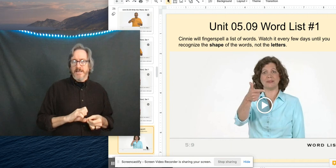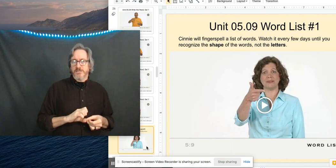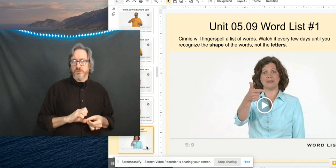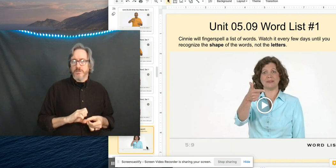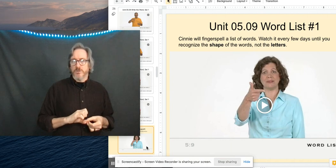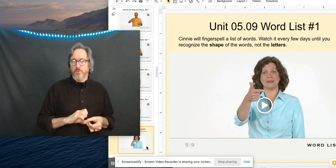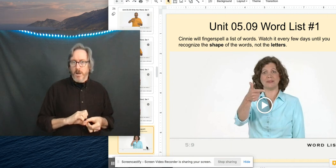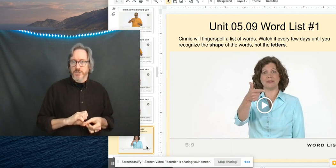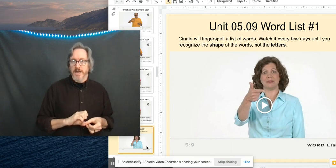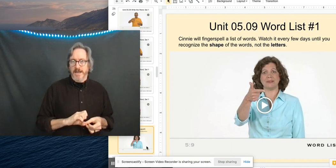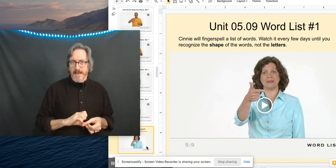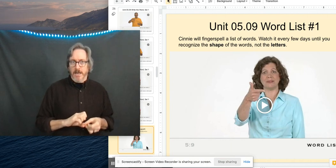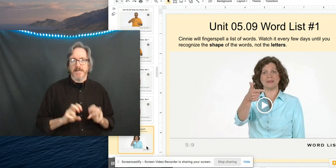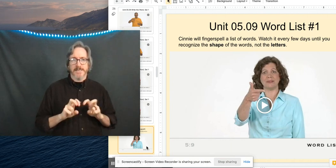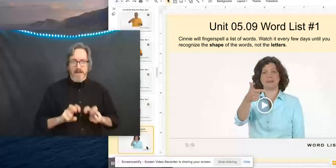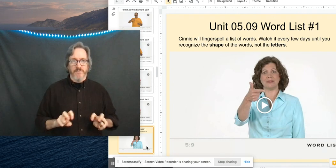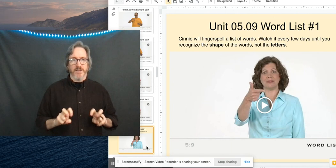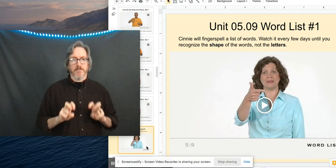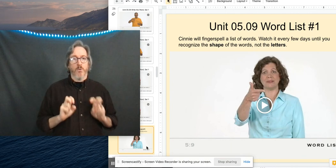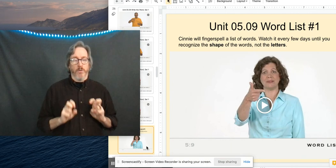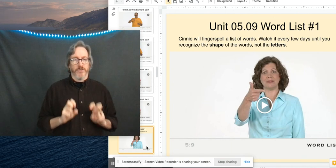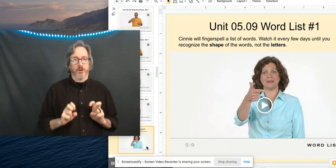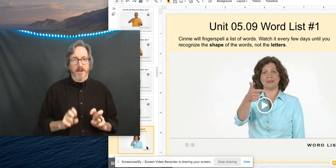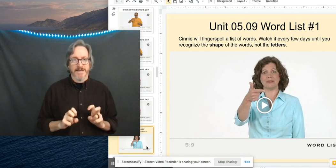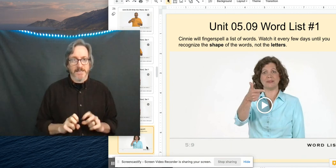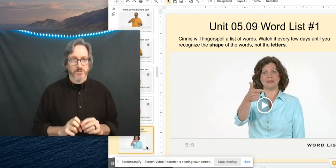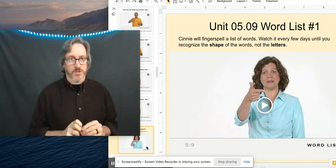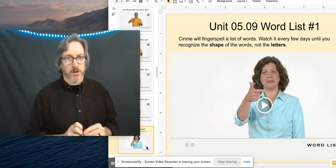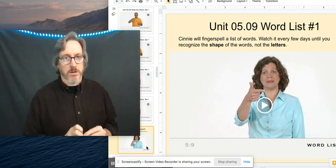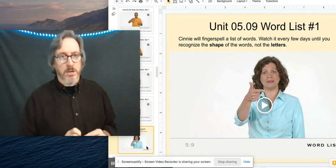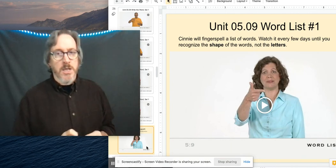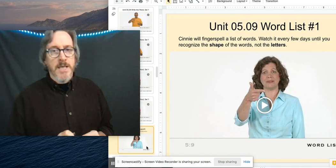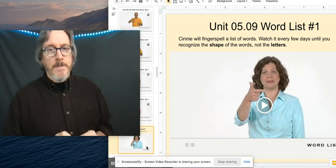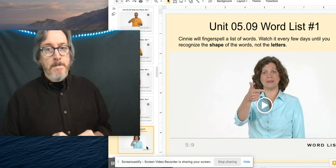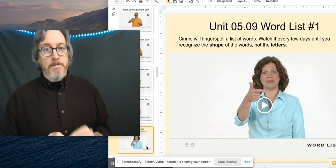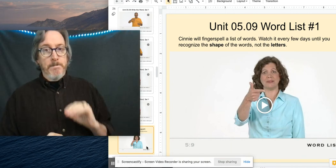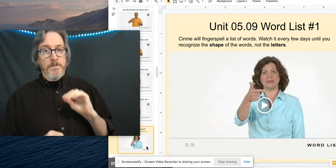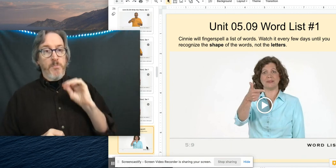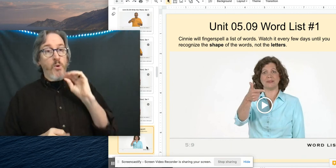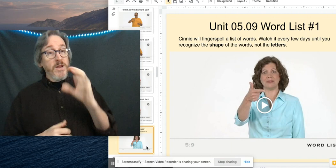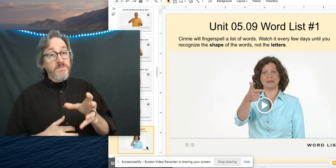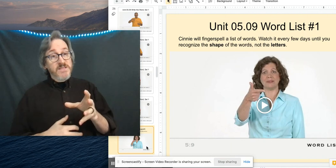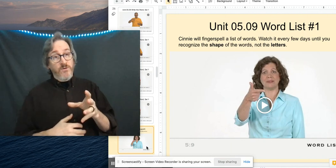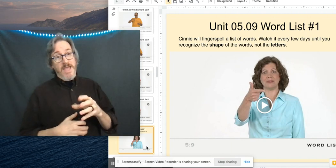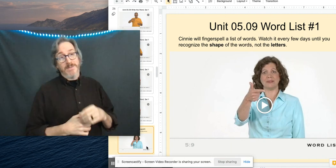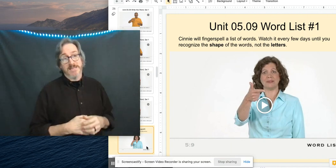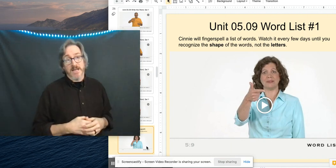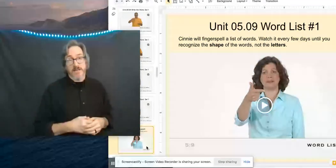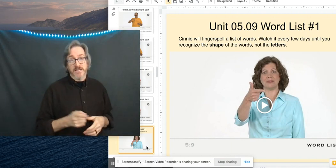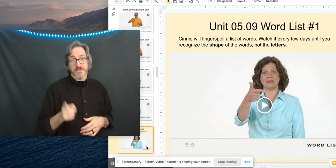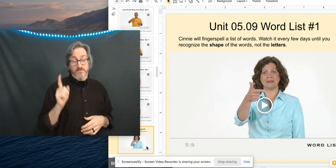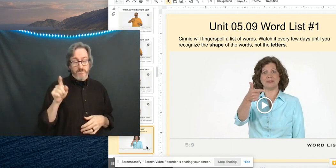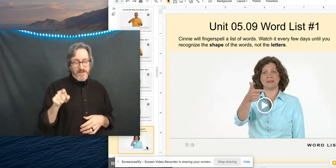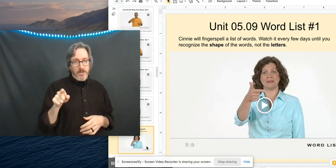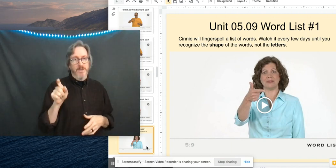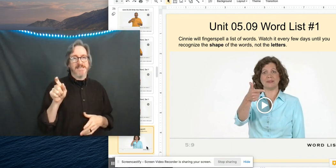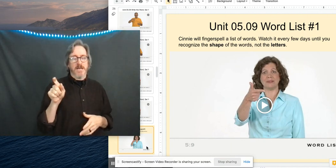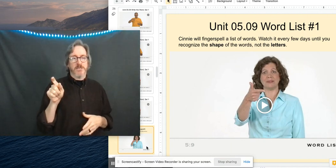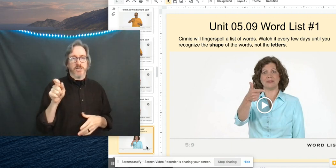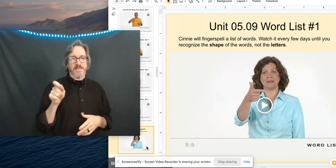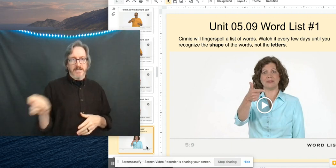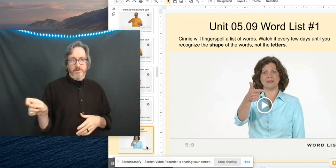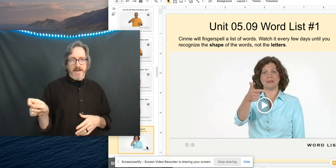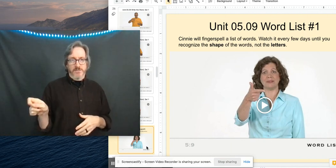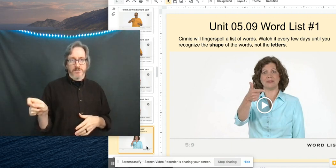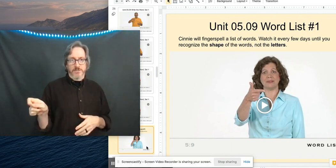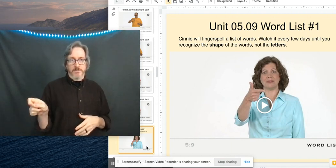I think it's good to watch and analyze it and figure out what the correct answers are. The point of this this video is not